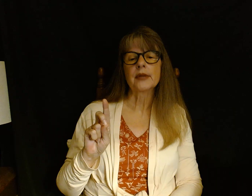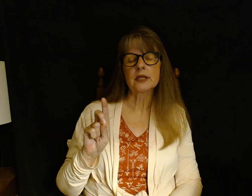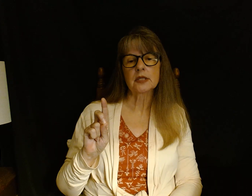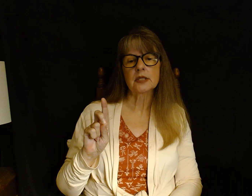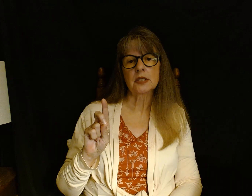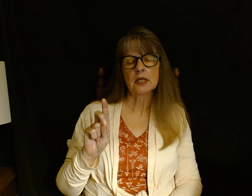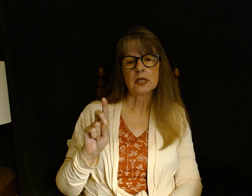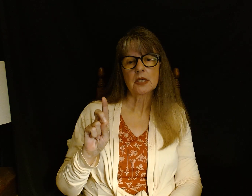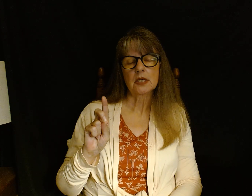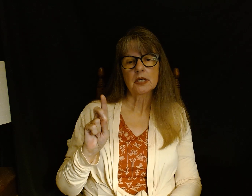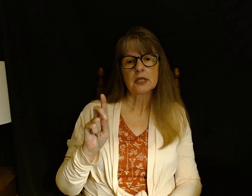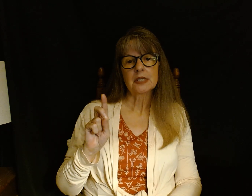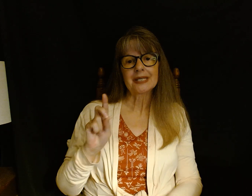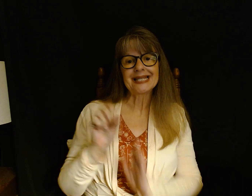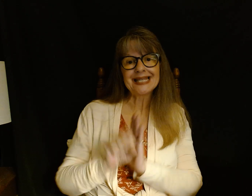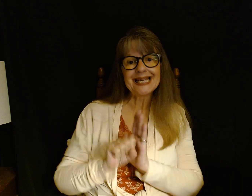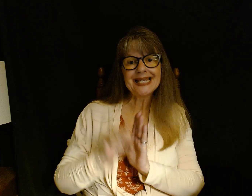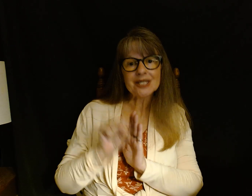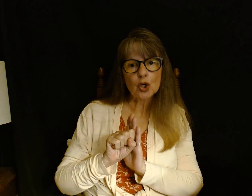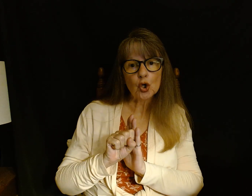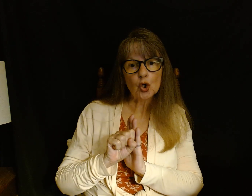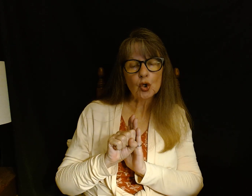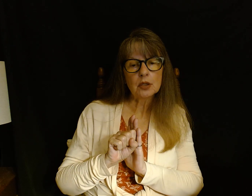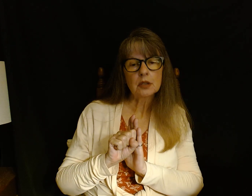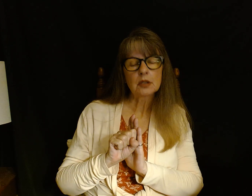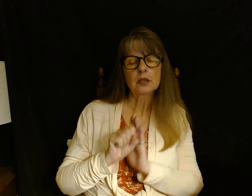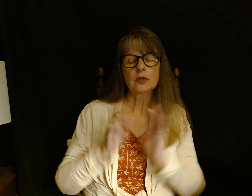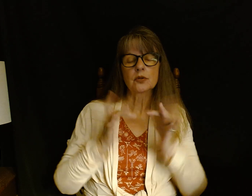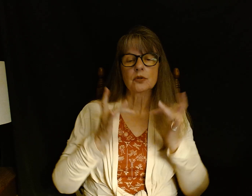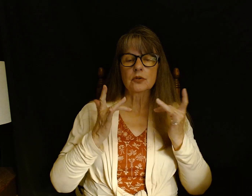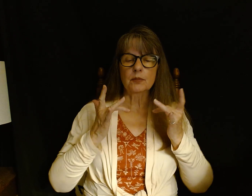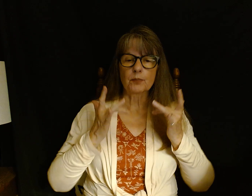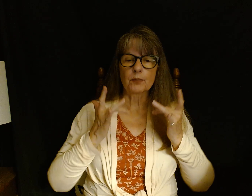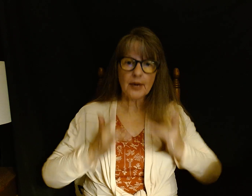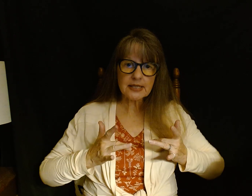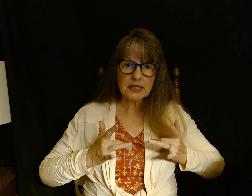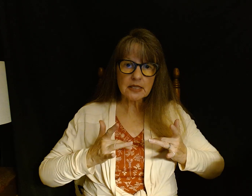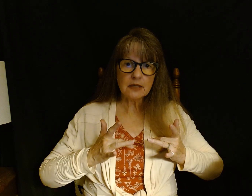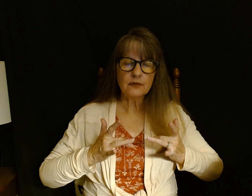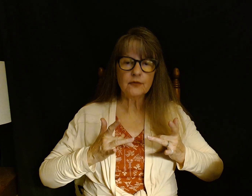this seasonal depressive